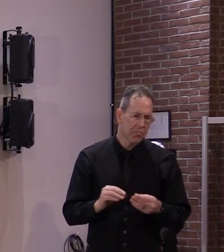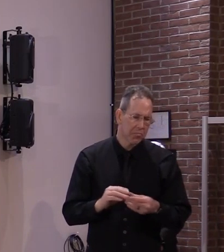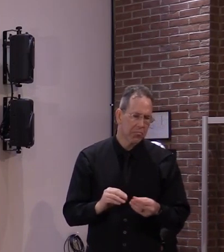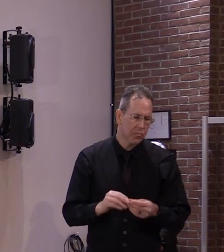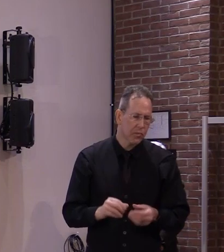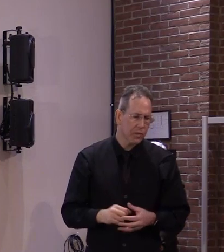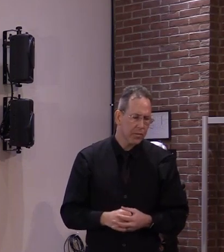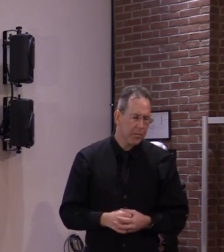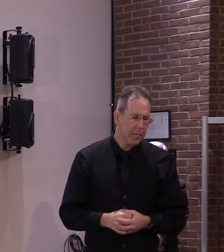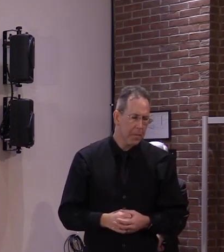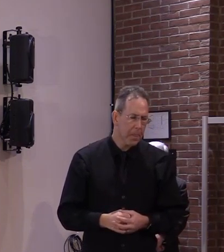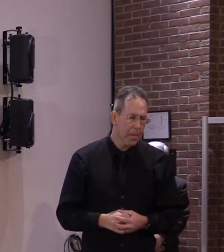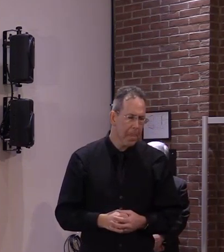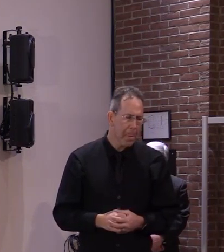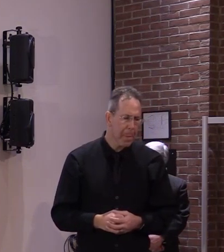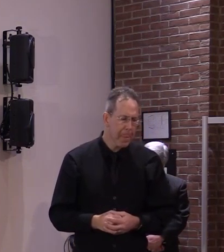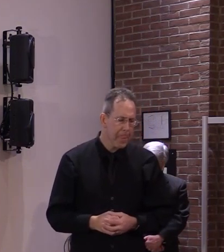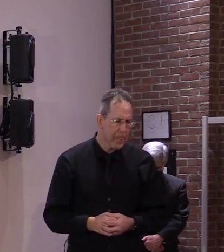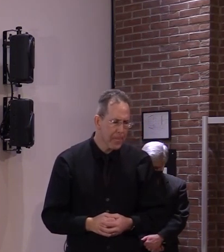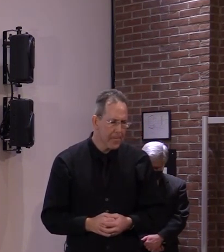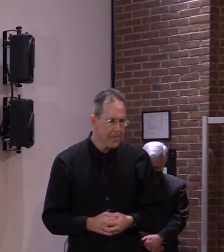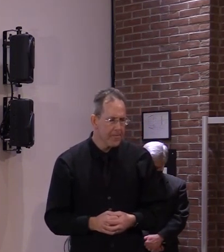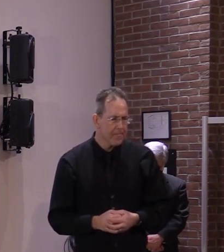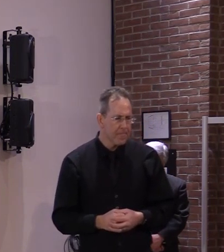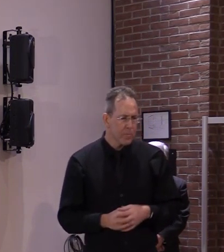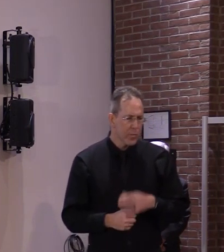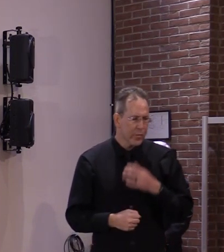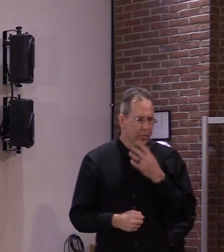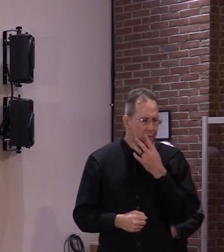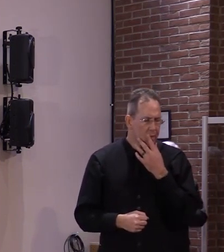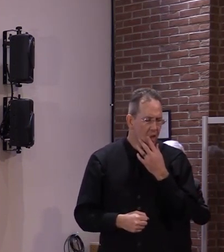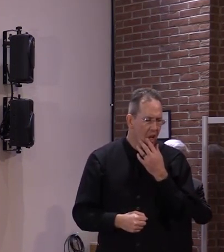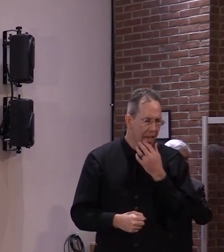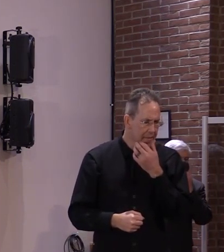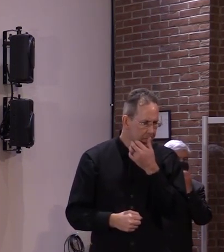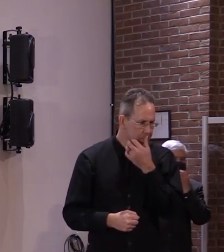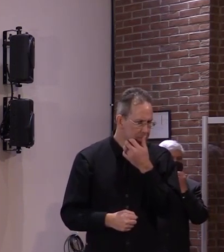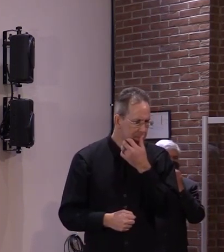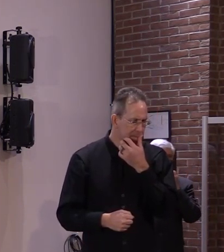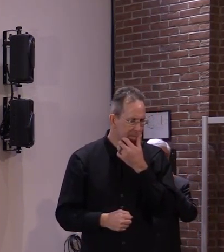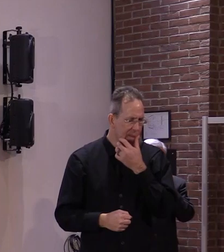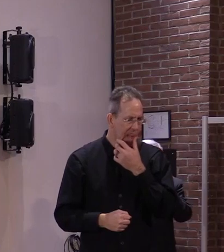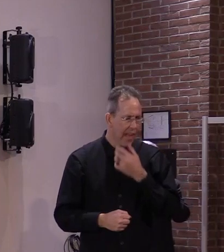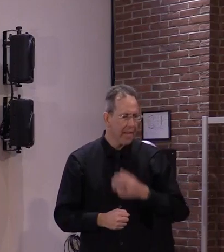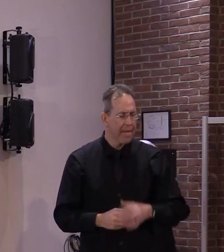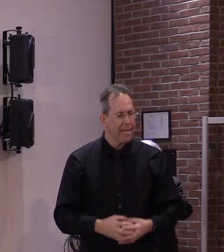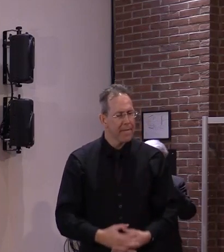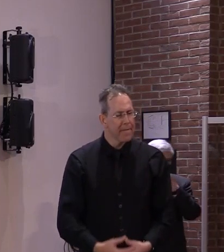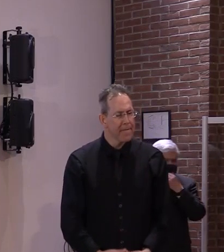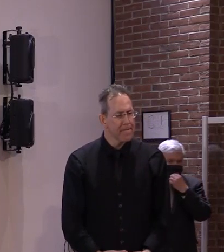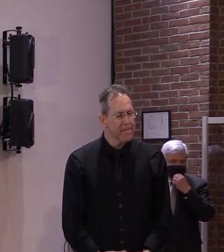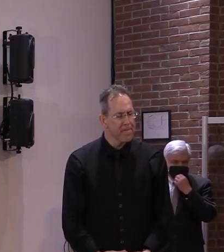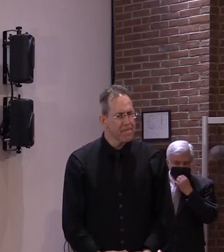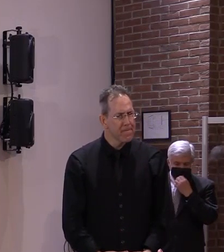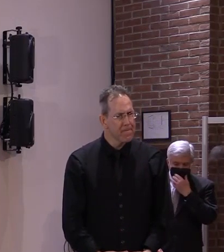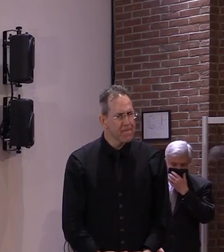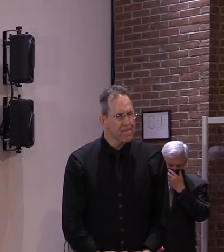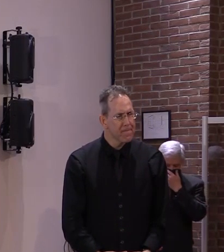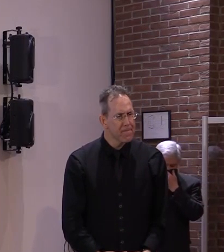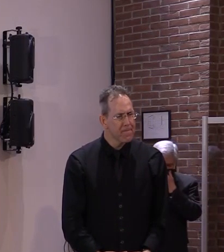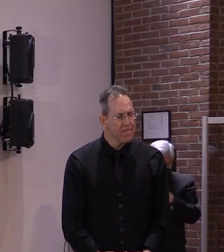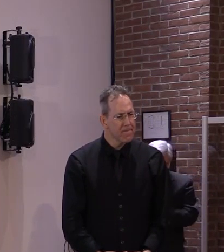Levine spoke about the lack of a influenza outbreak